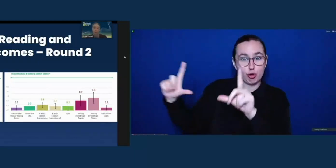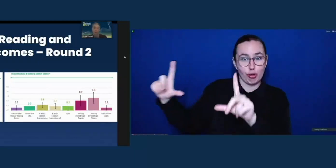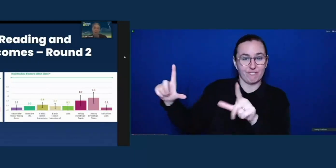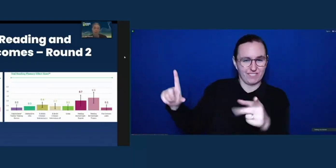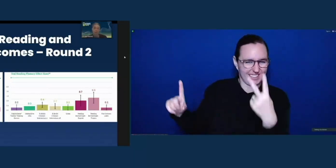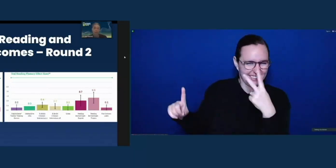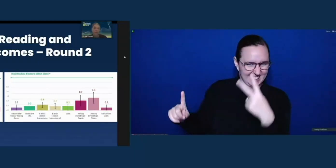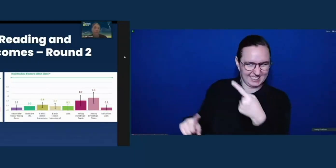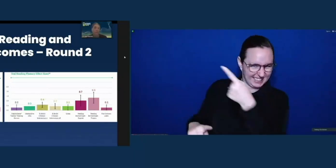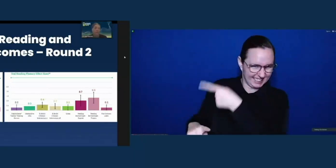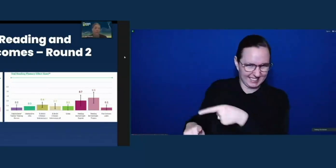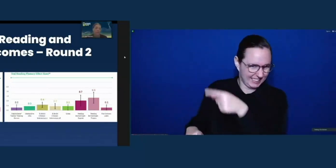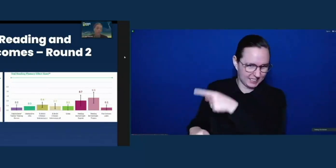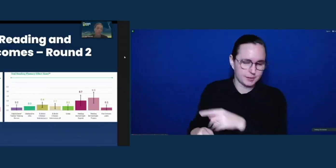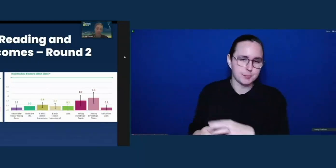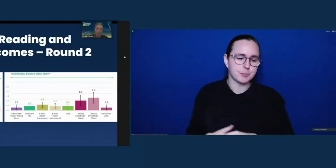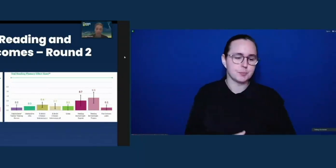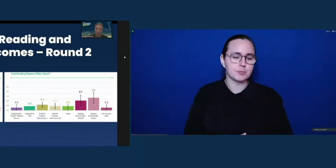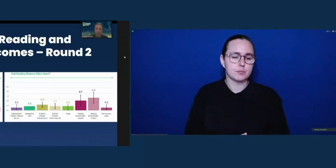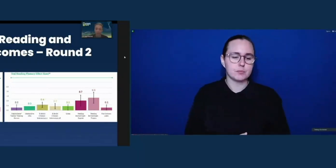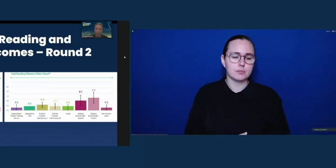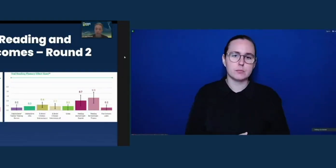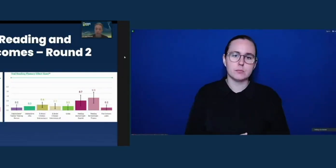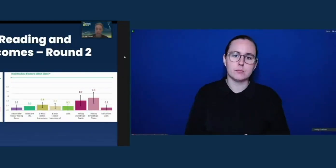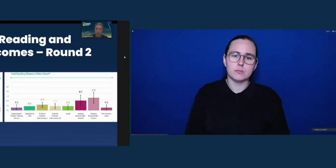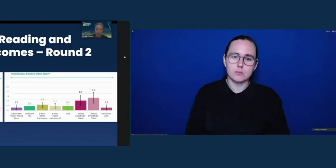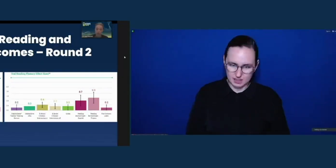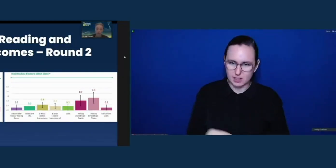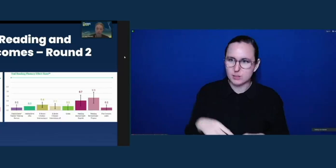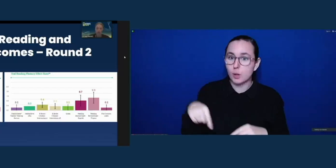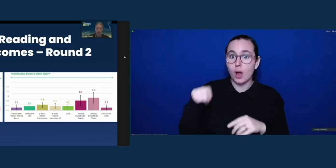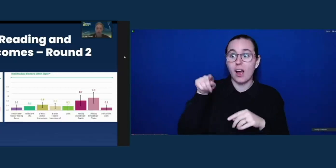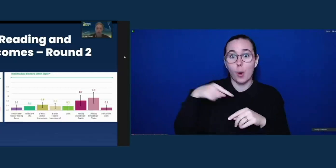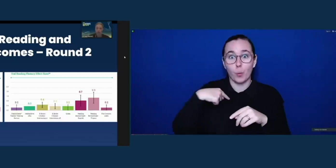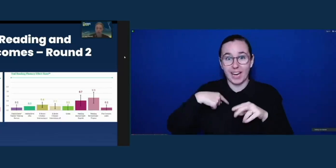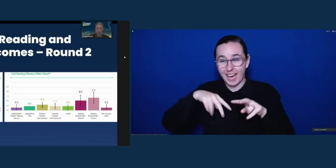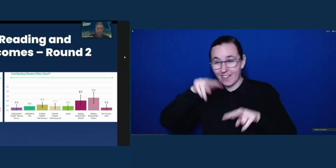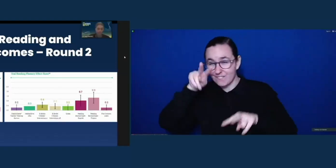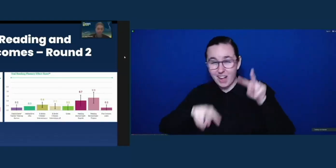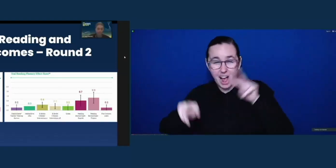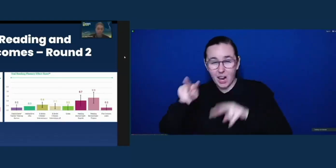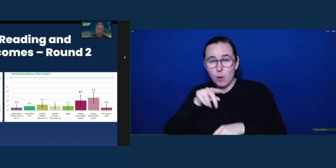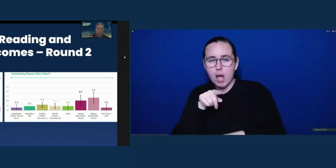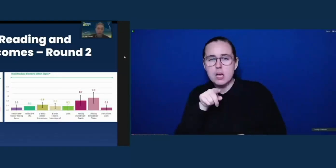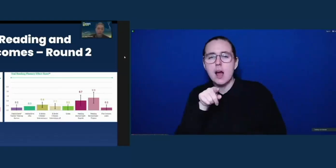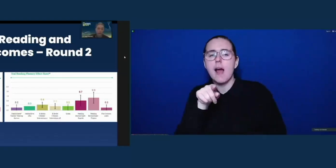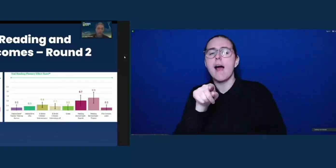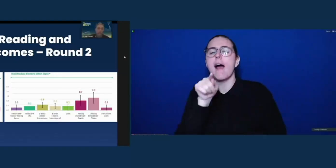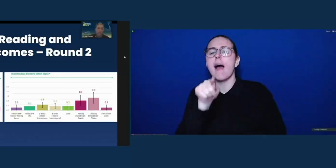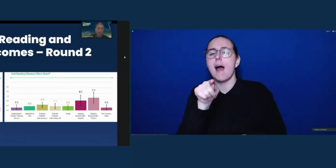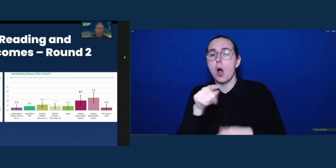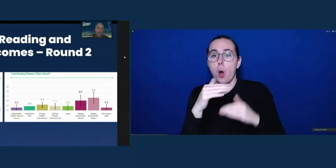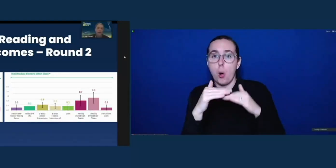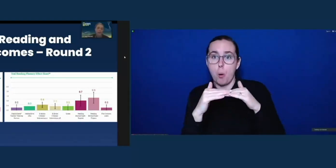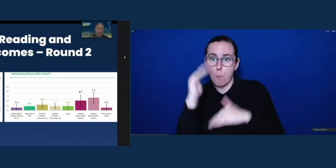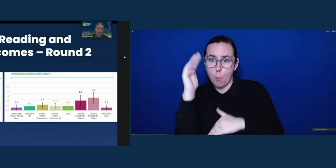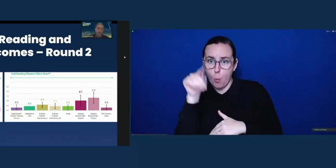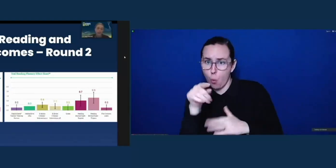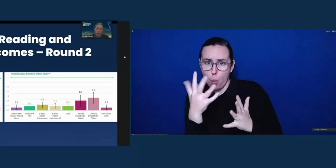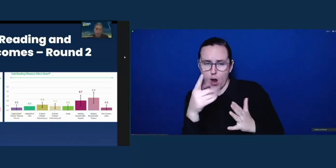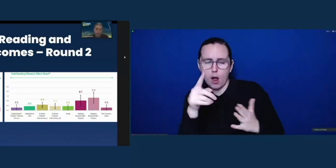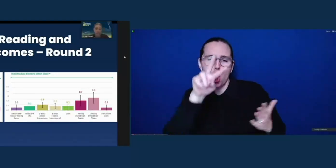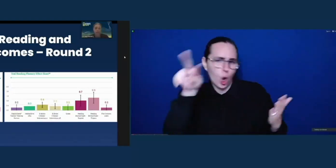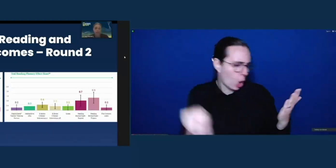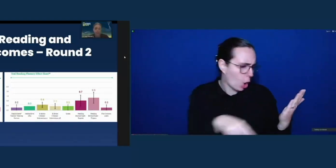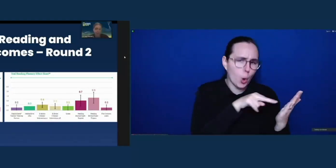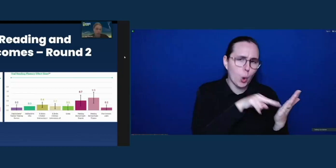awardee evaluation. So you can definitely look at that report to find out more. But just to highlight that on